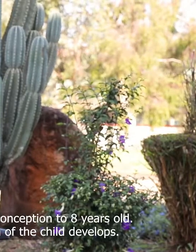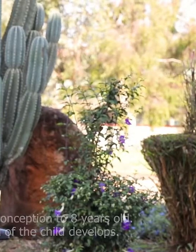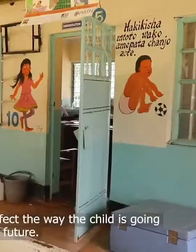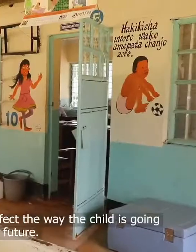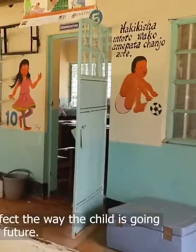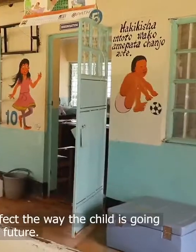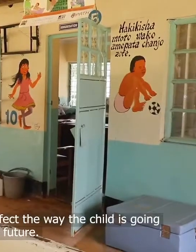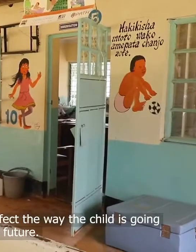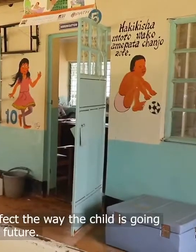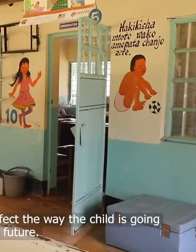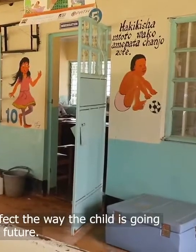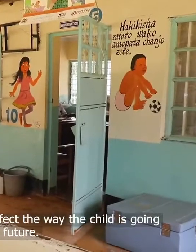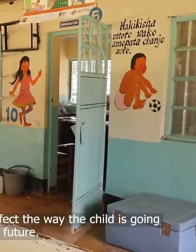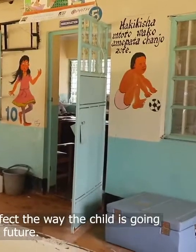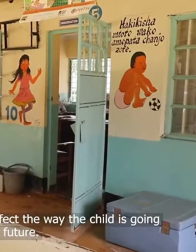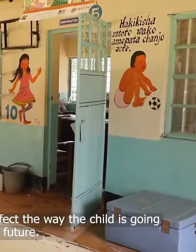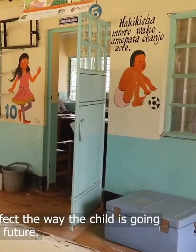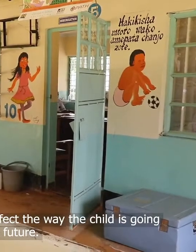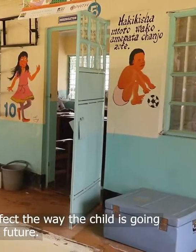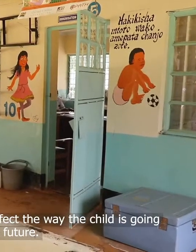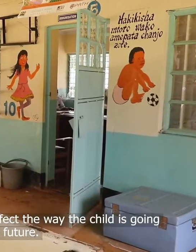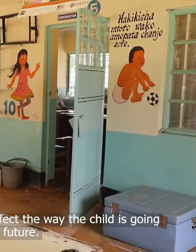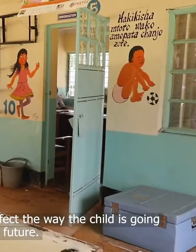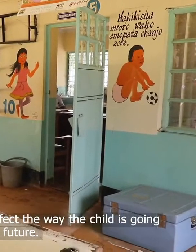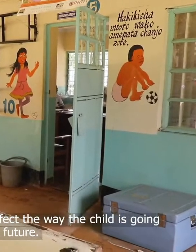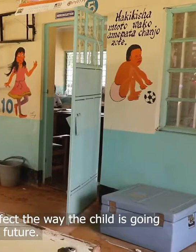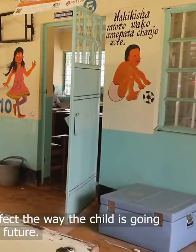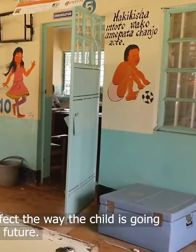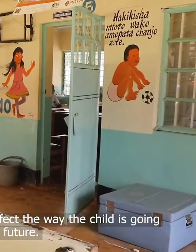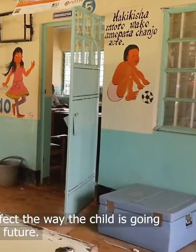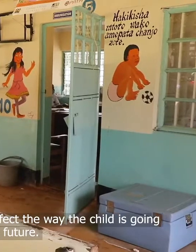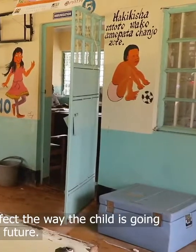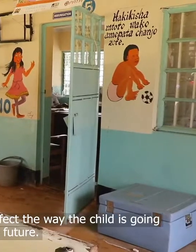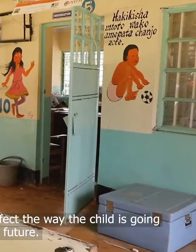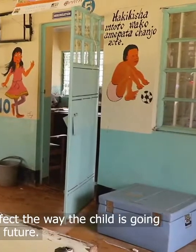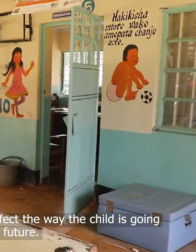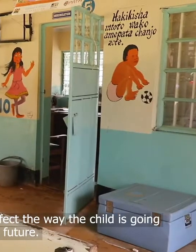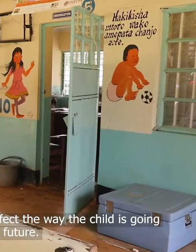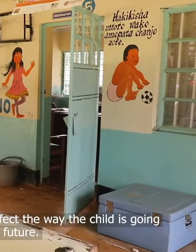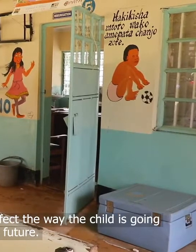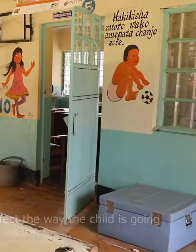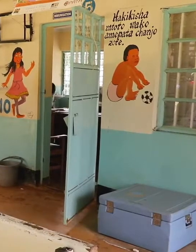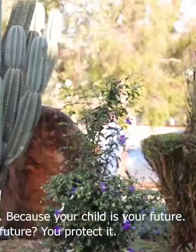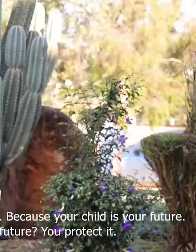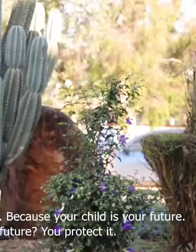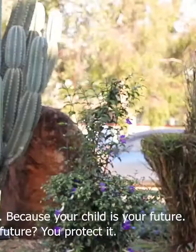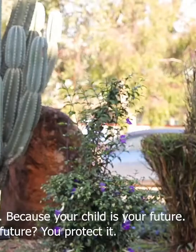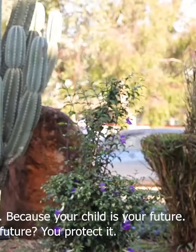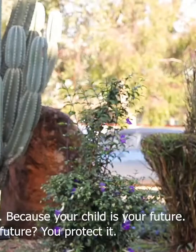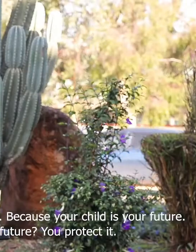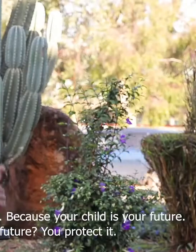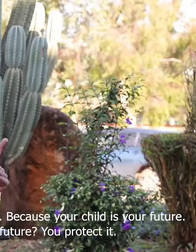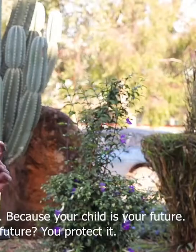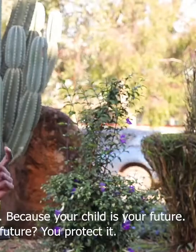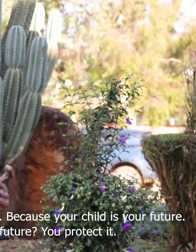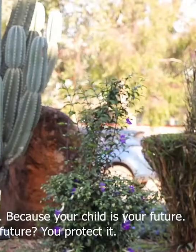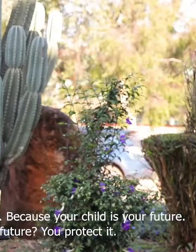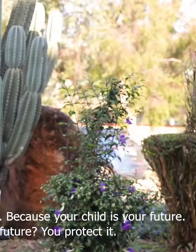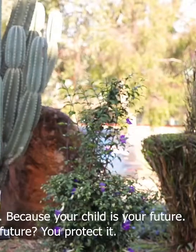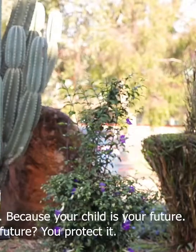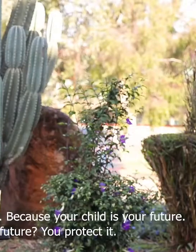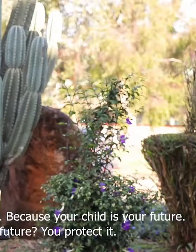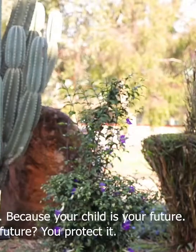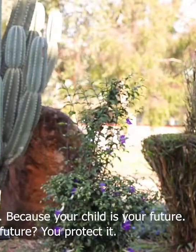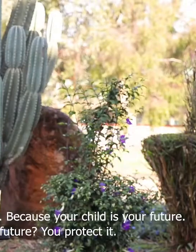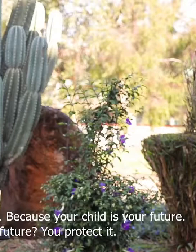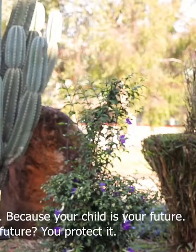develops, and the way the brain will develop will affect the way the child is going to grow up in the future. Now, your child should be looked at